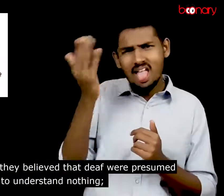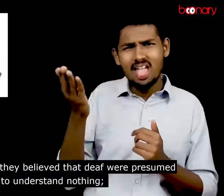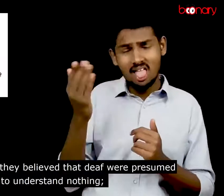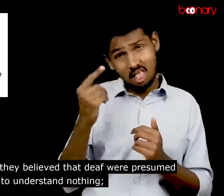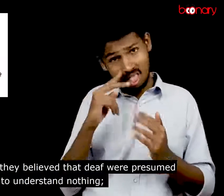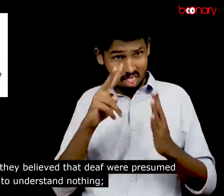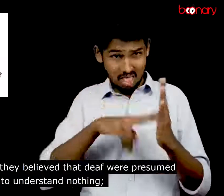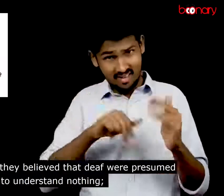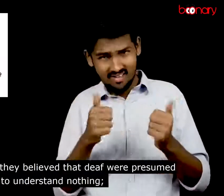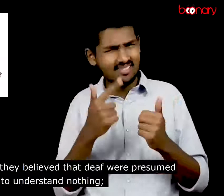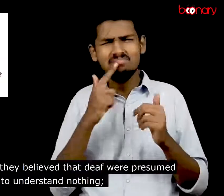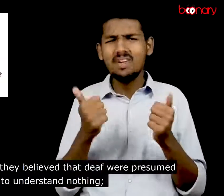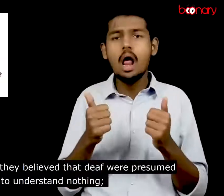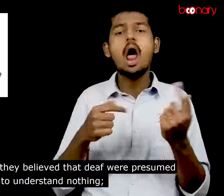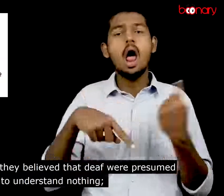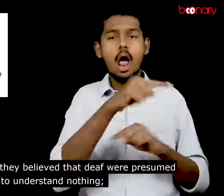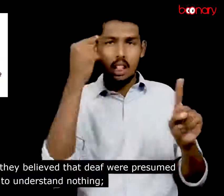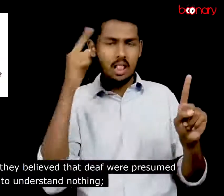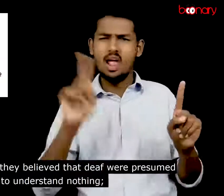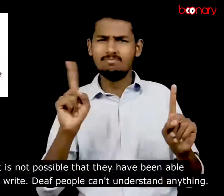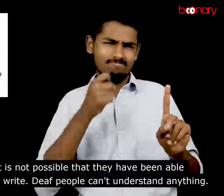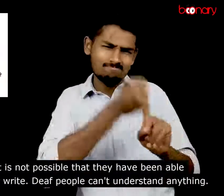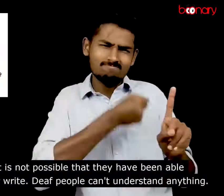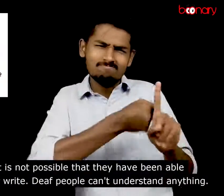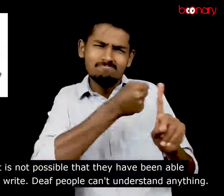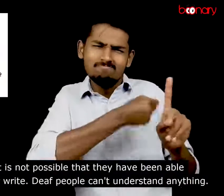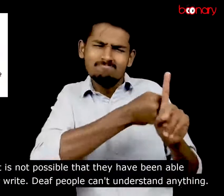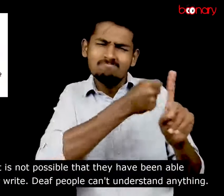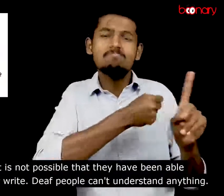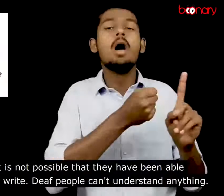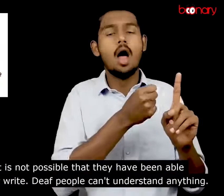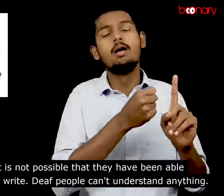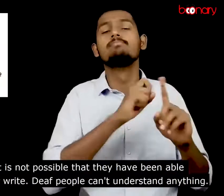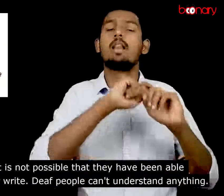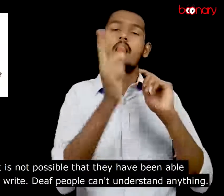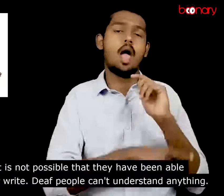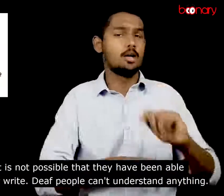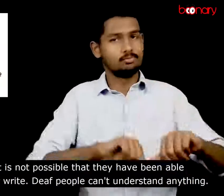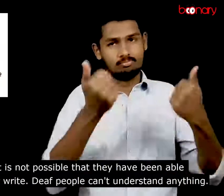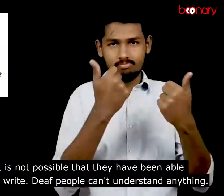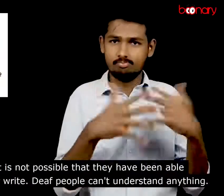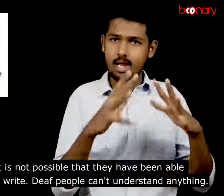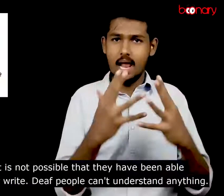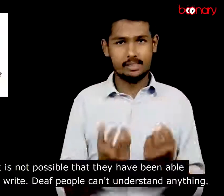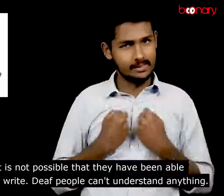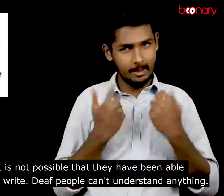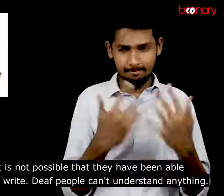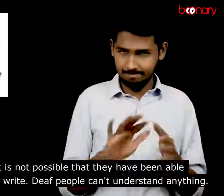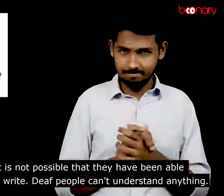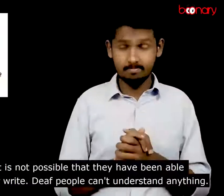were presumed to understand nothing, as they thought it is not possible that they have been able to learn to read